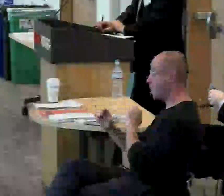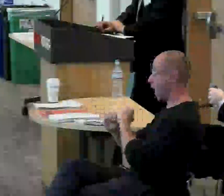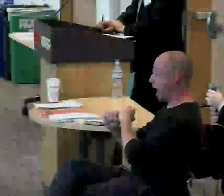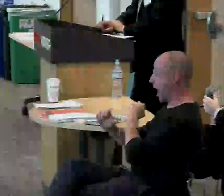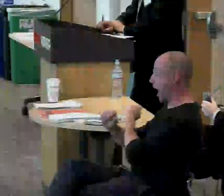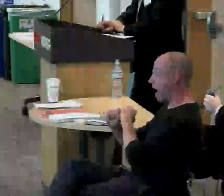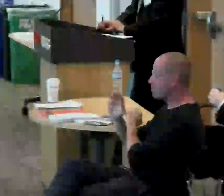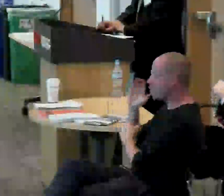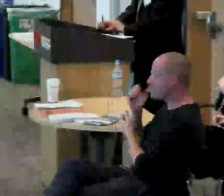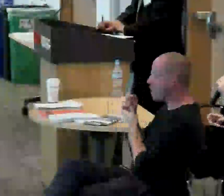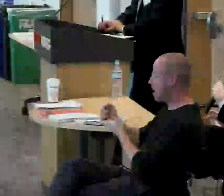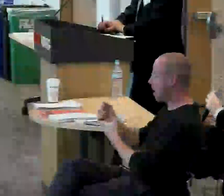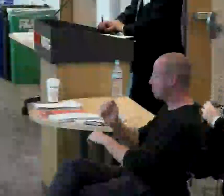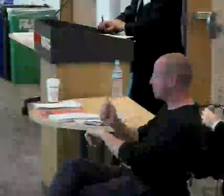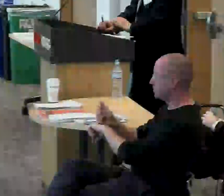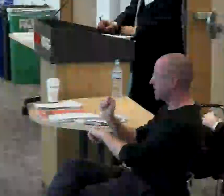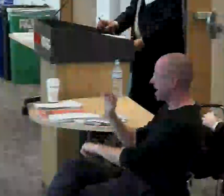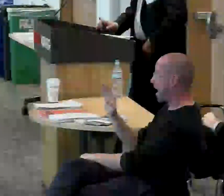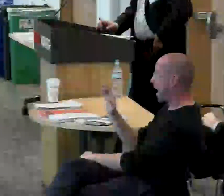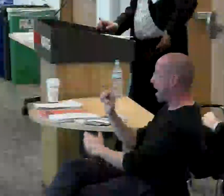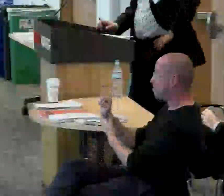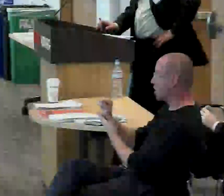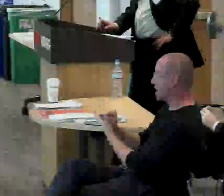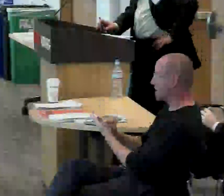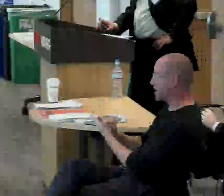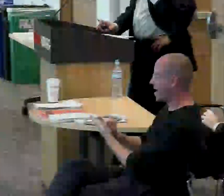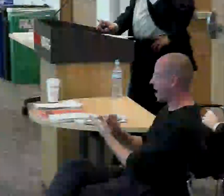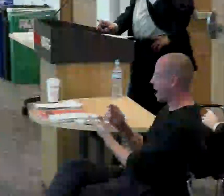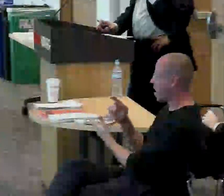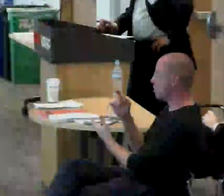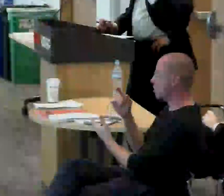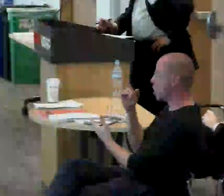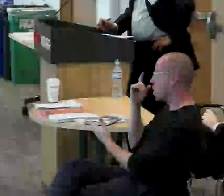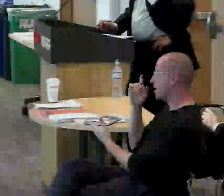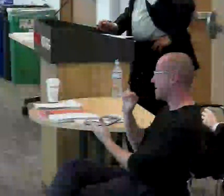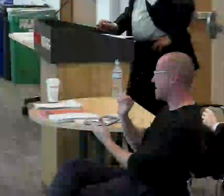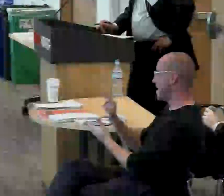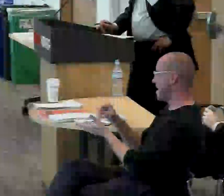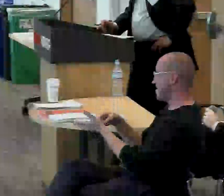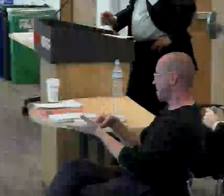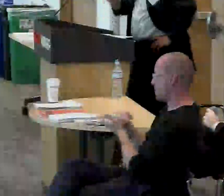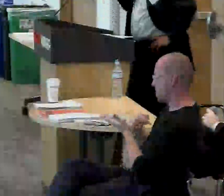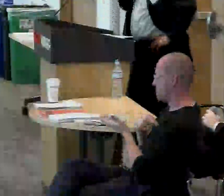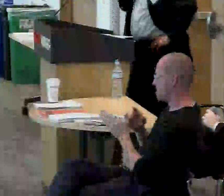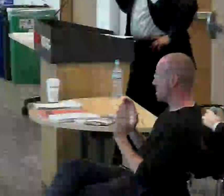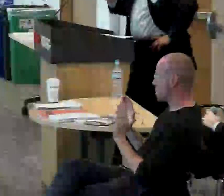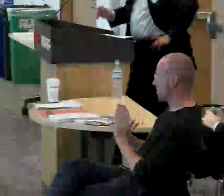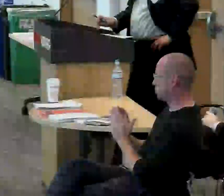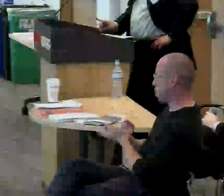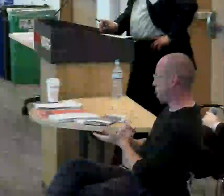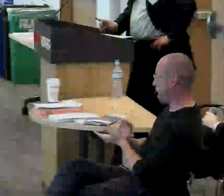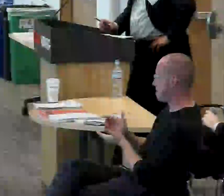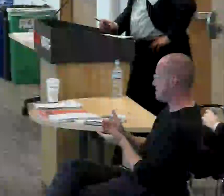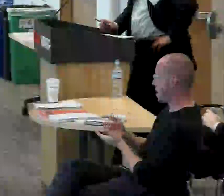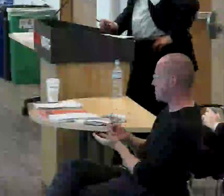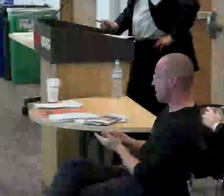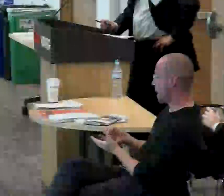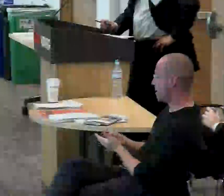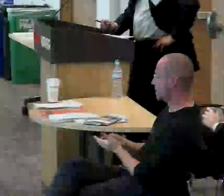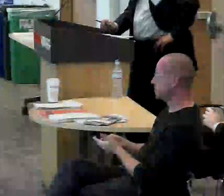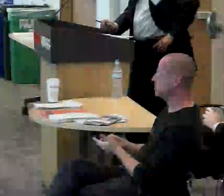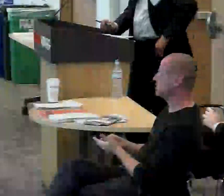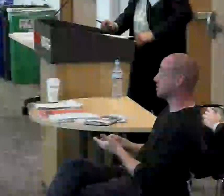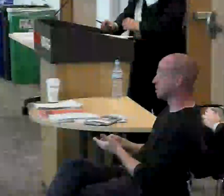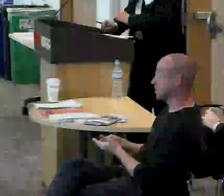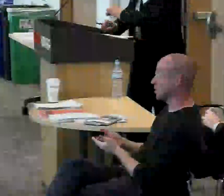ABLE account for so-and-so amount of money. Is there anything